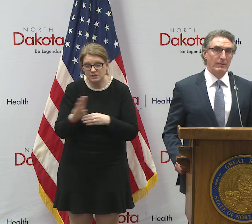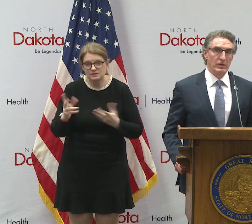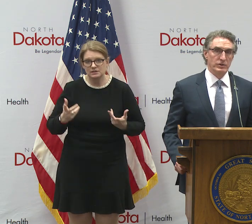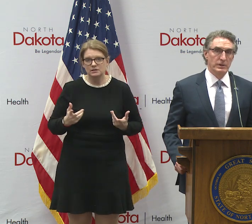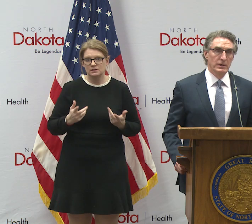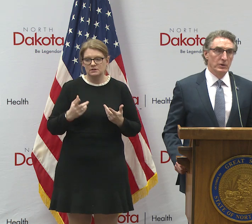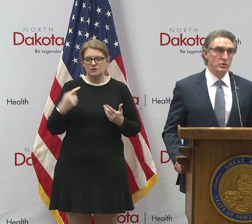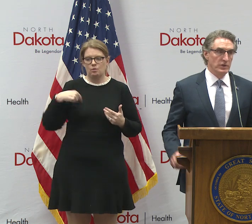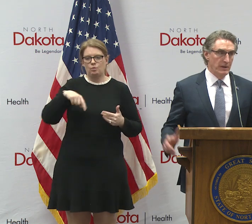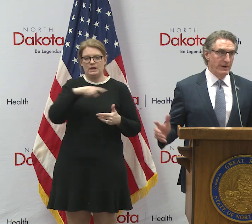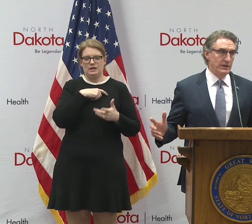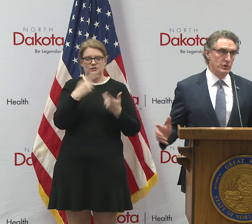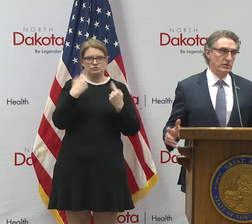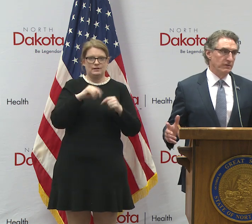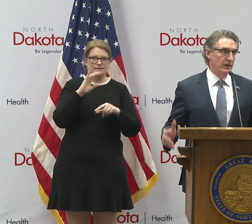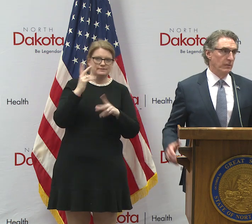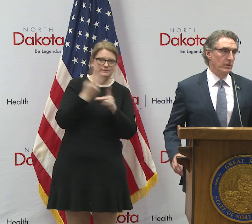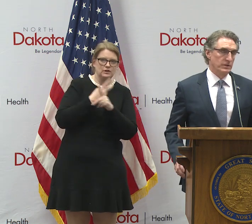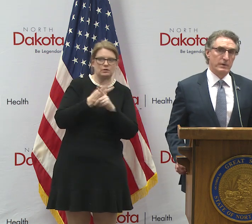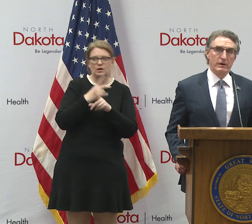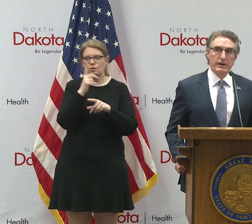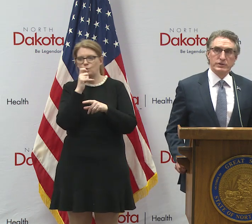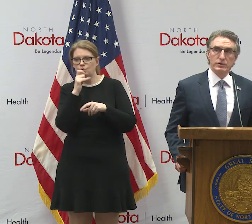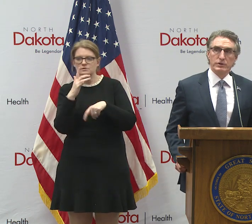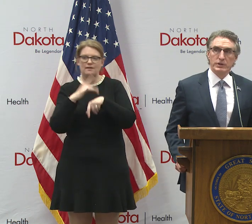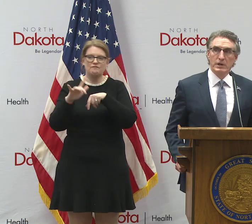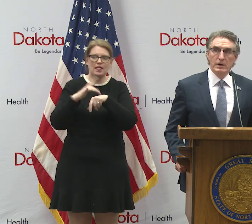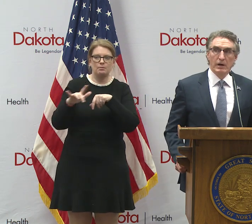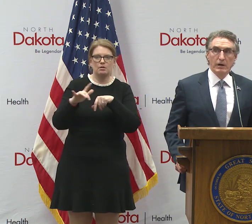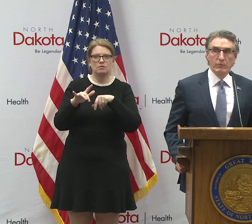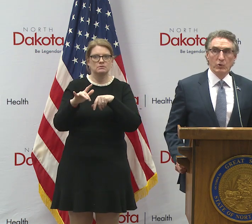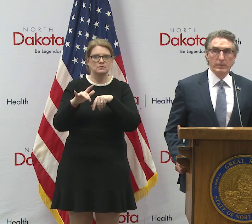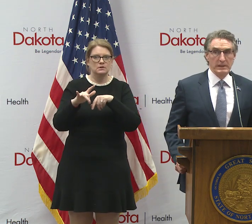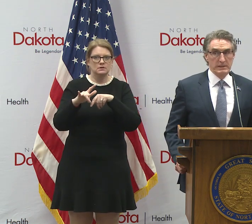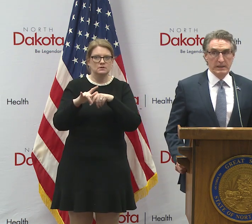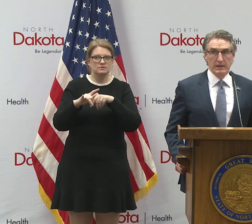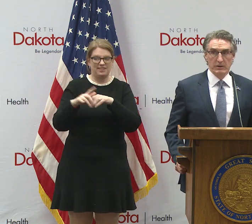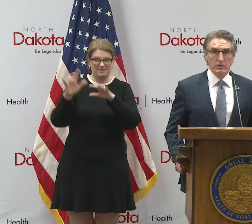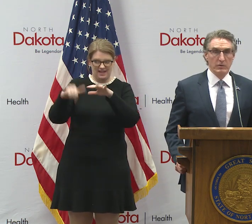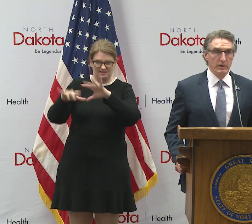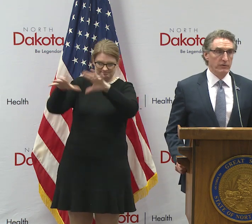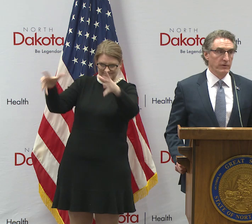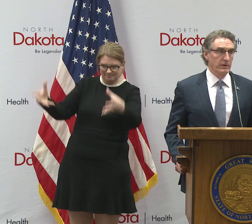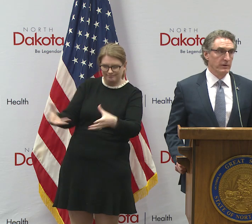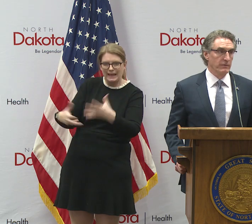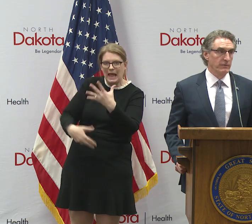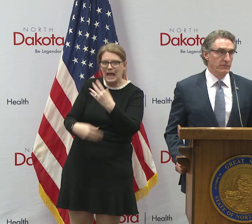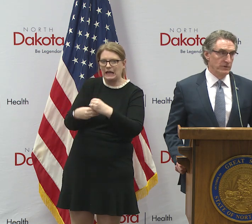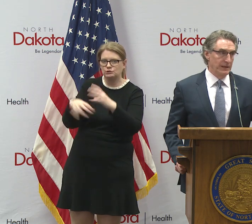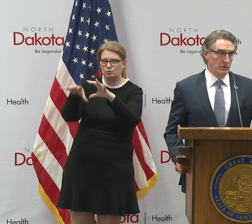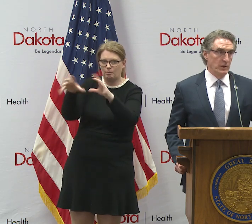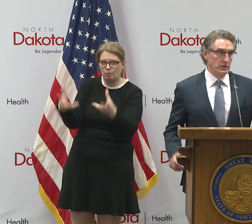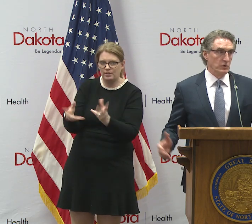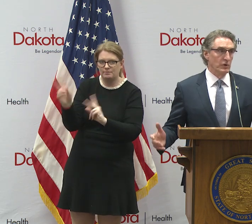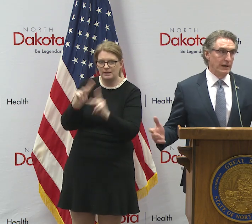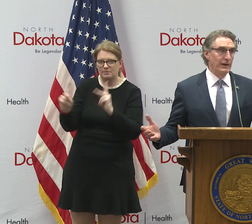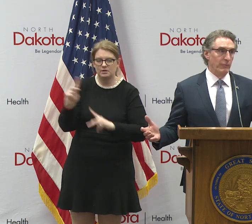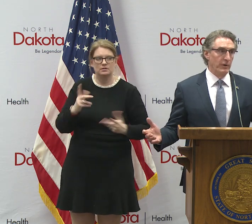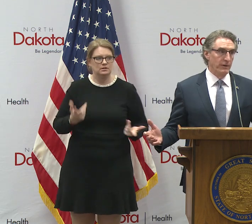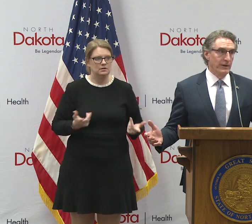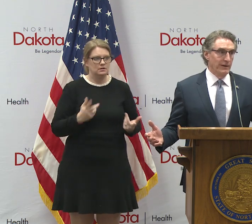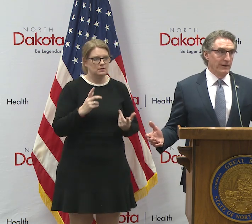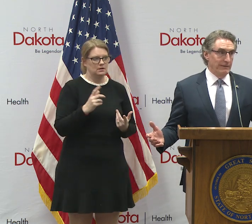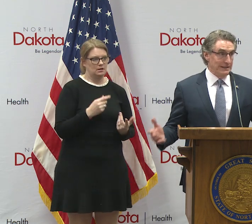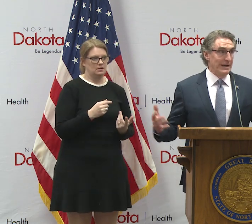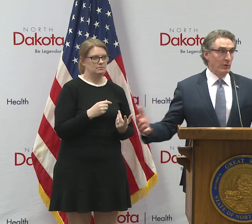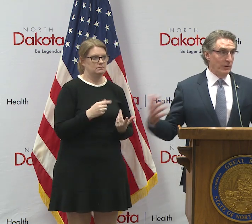try to establish who's on the bench, who's available as part of that surge pool, because again, Jacob's question, you could end up